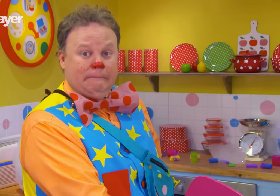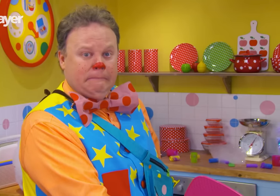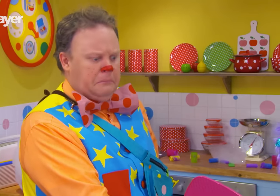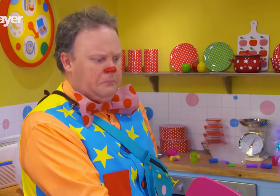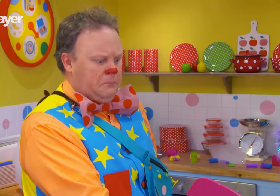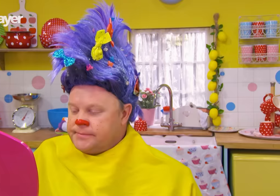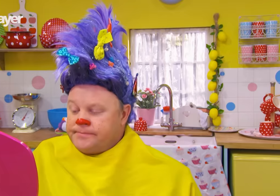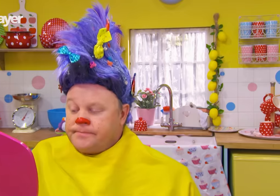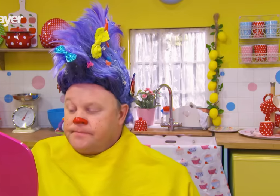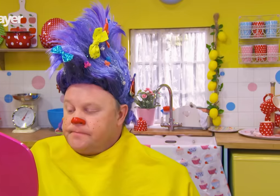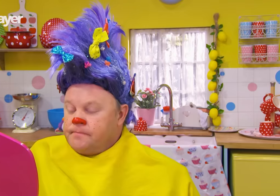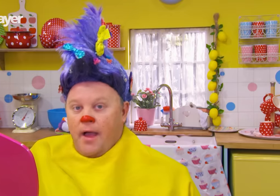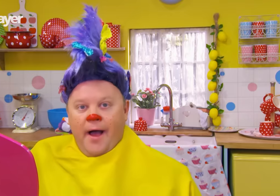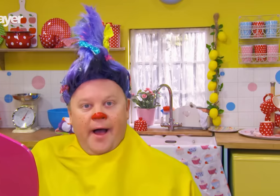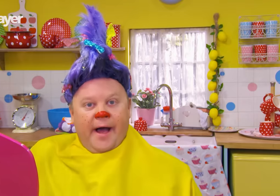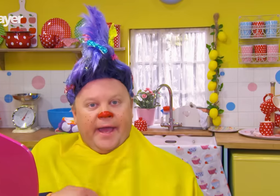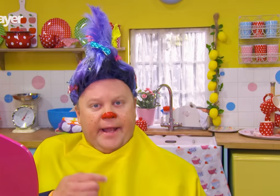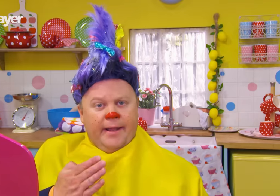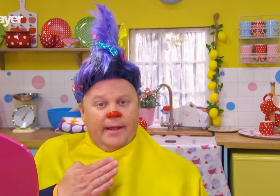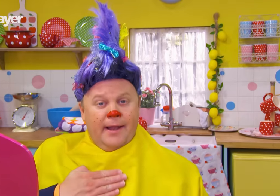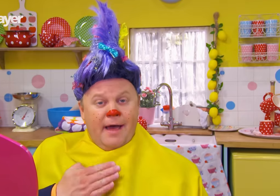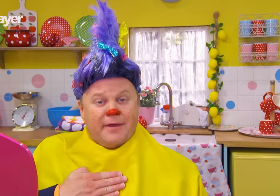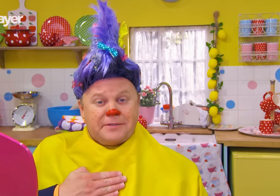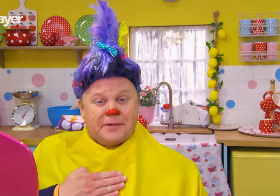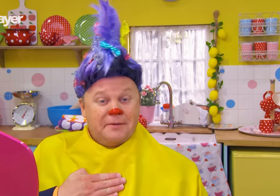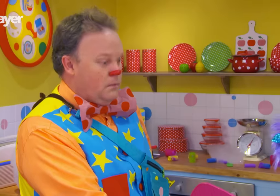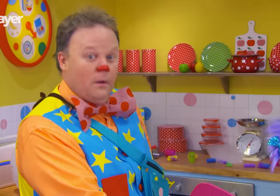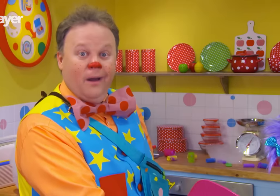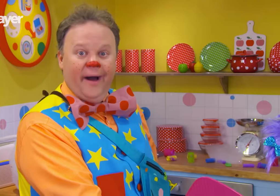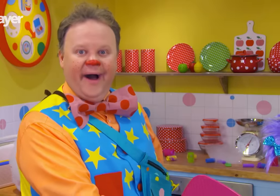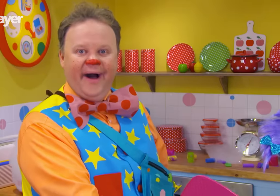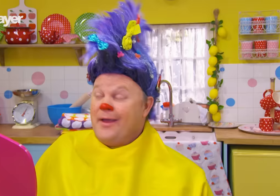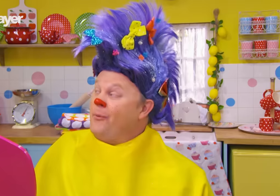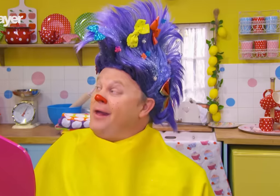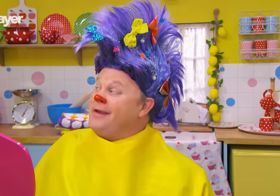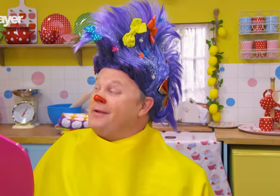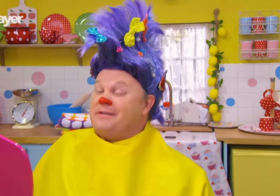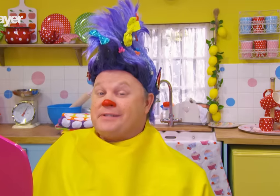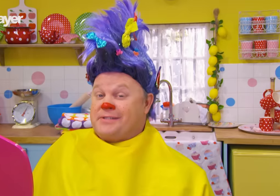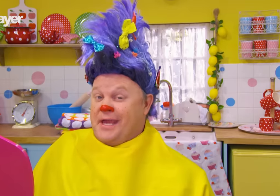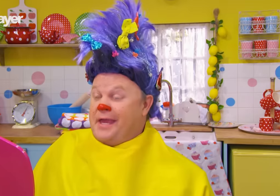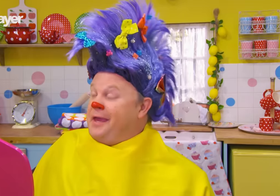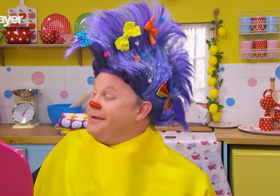Like it? I love it! Well done, Mr. T.